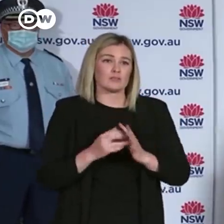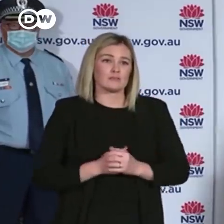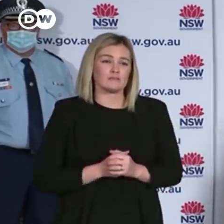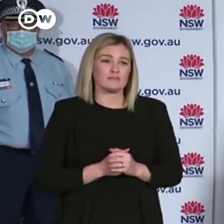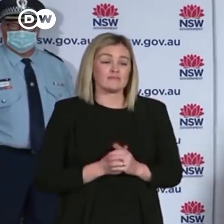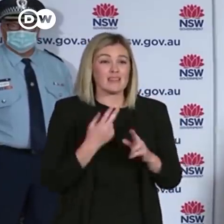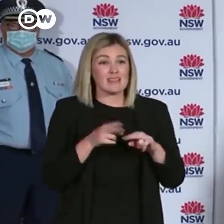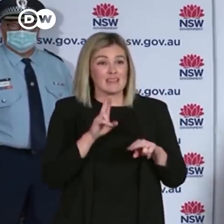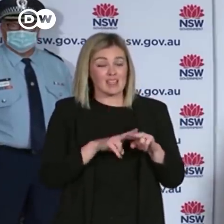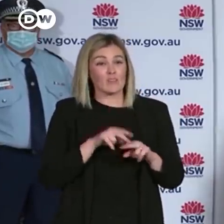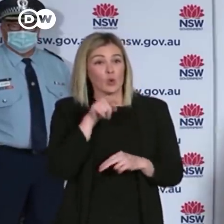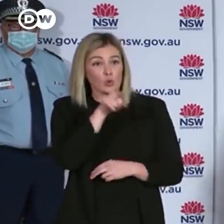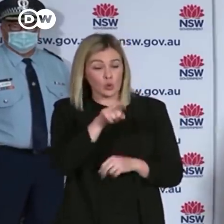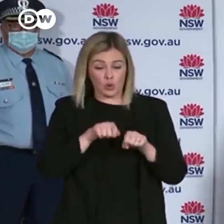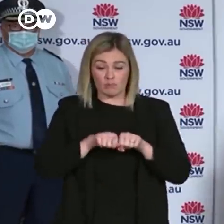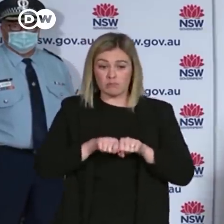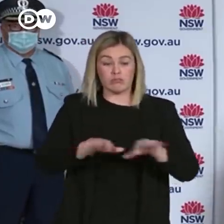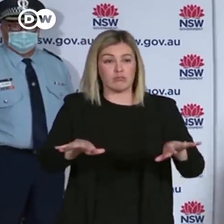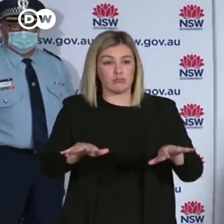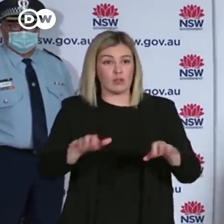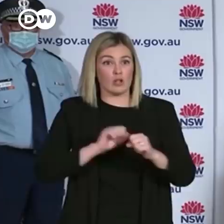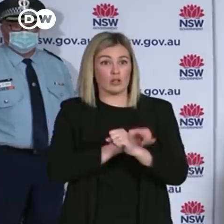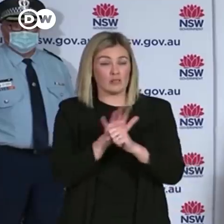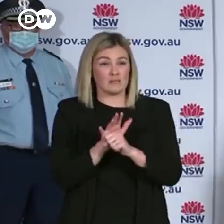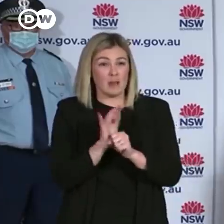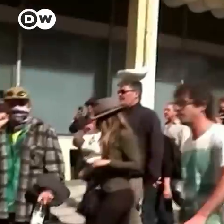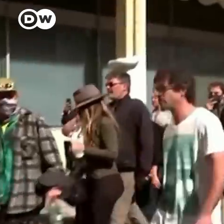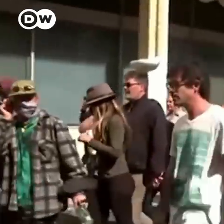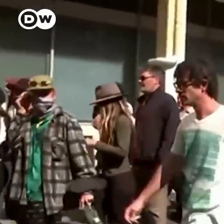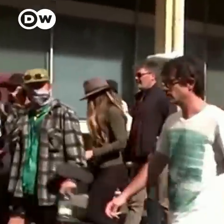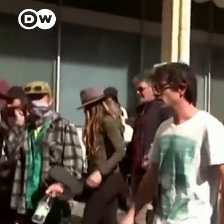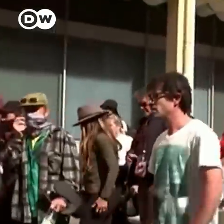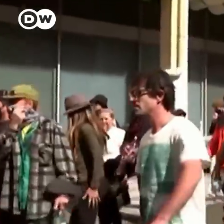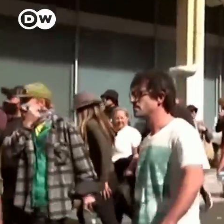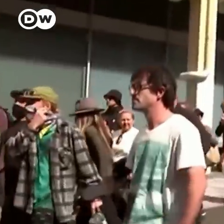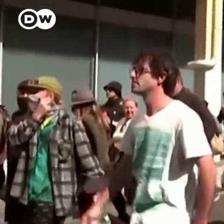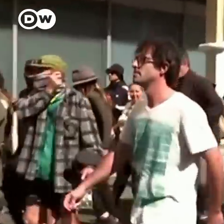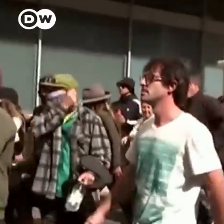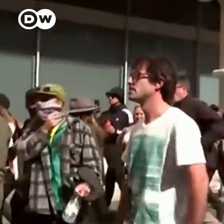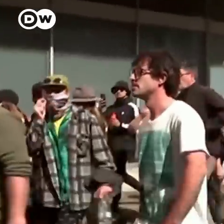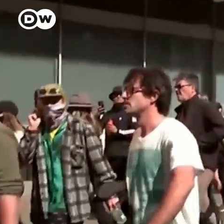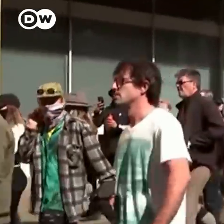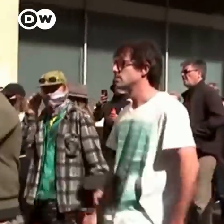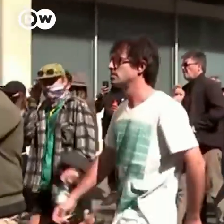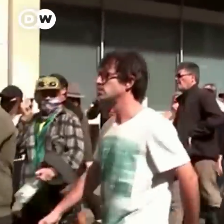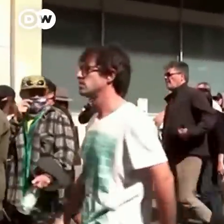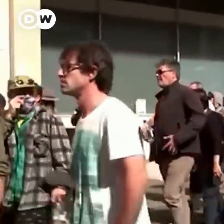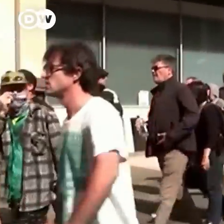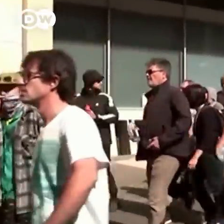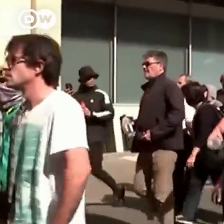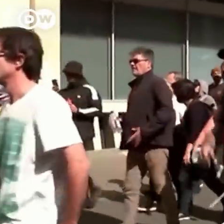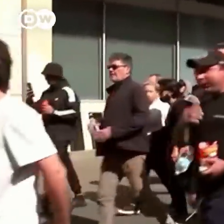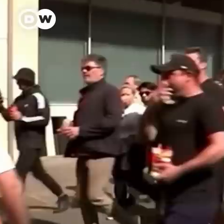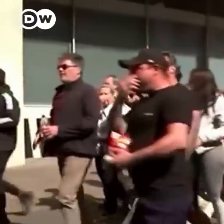actually spreading the virus, you could be responsible for people's deaths. Sydney, Australia's largest city, is